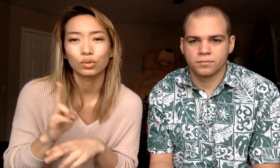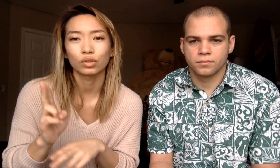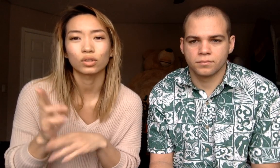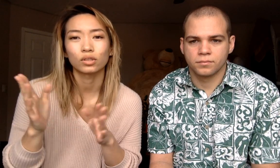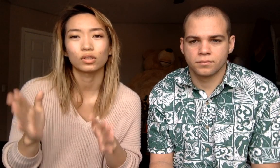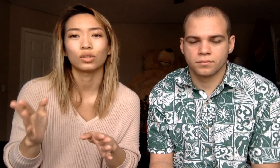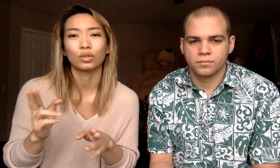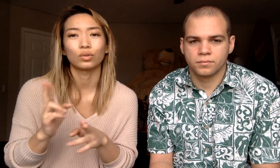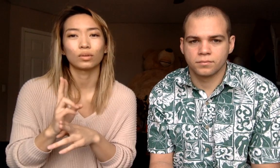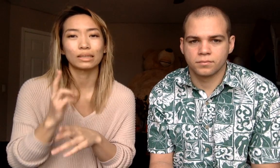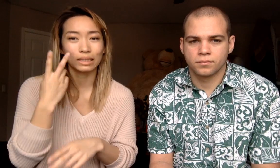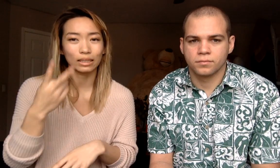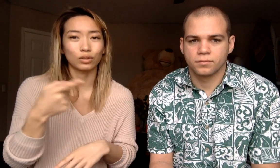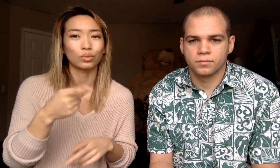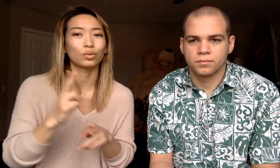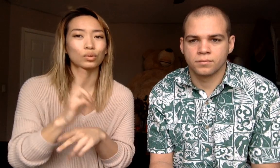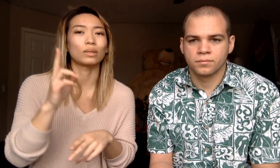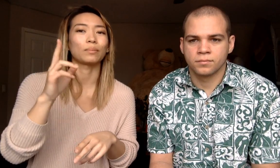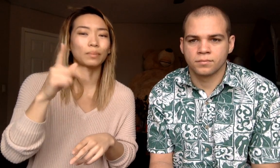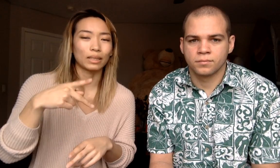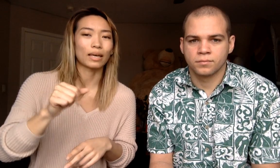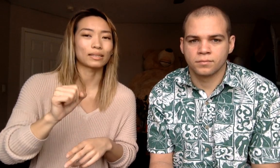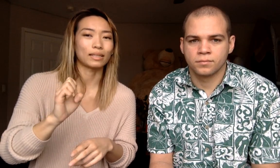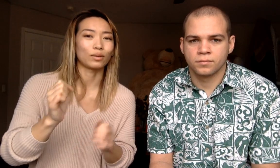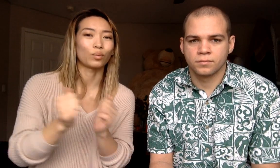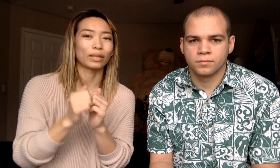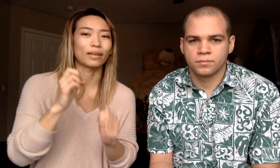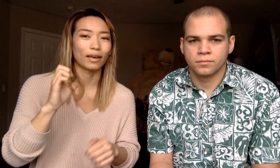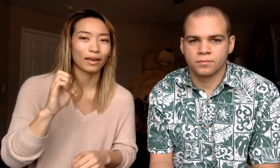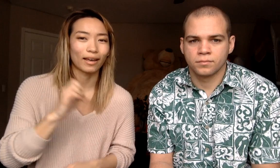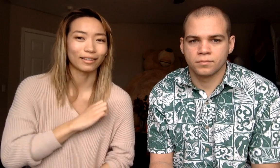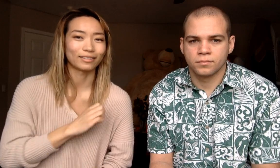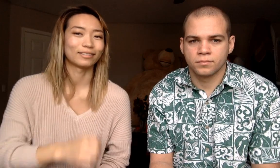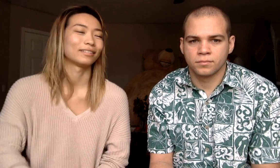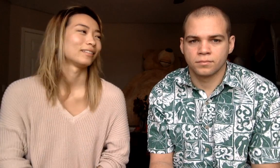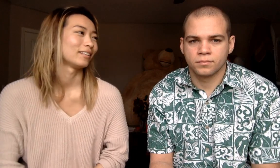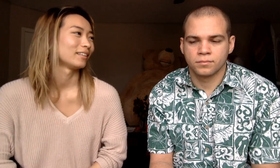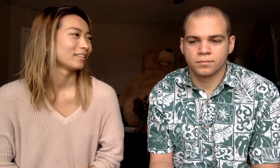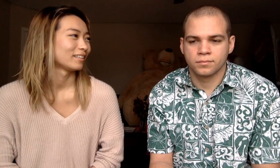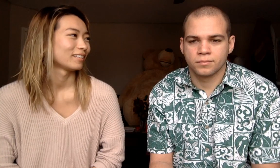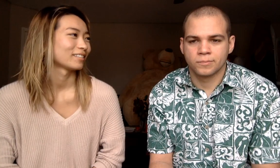users see you using PSE with Ellen?